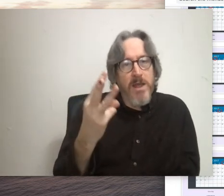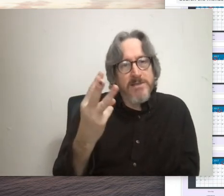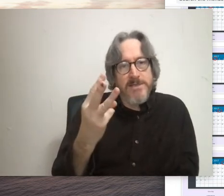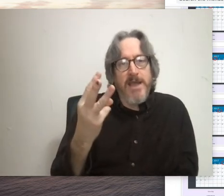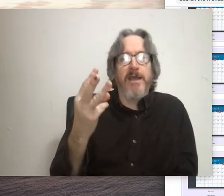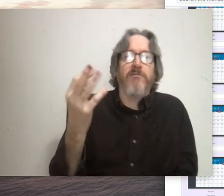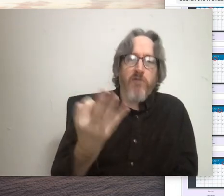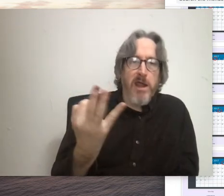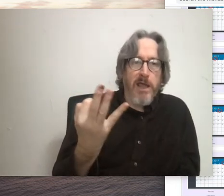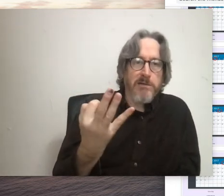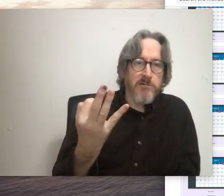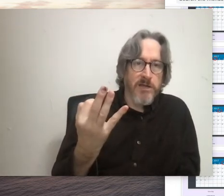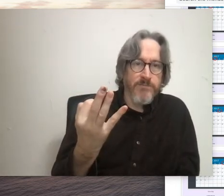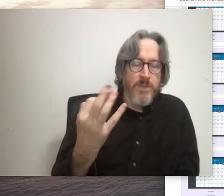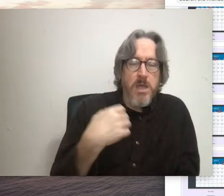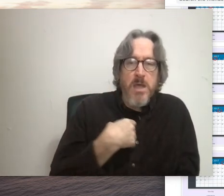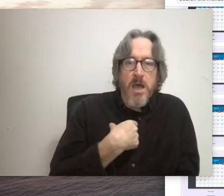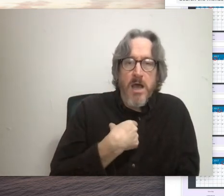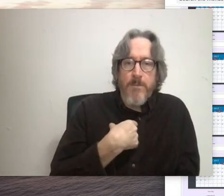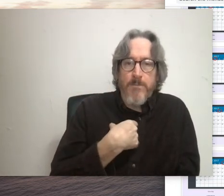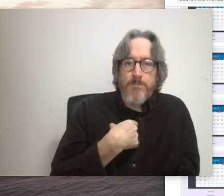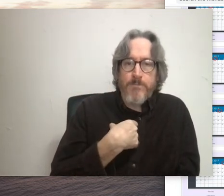Tuesday, Wednesday, Friday.